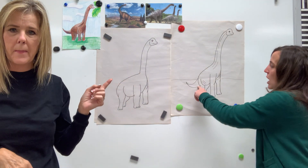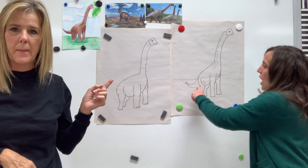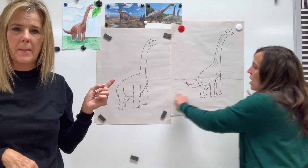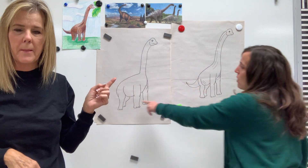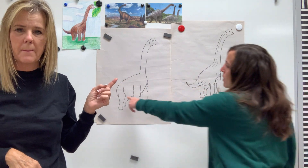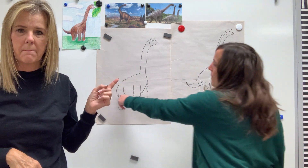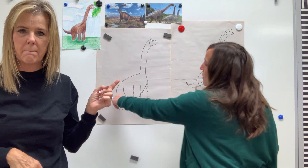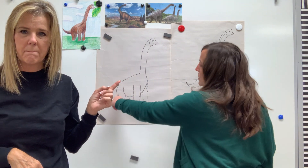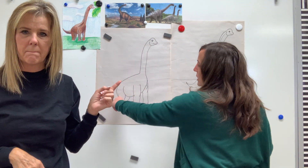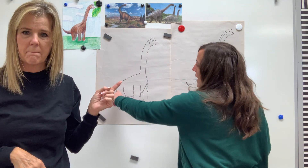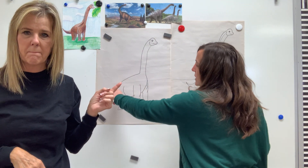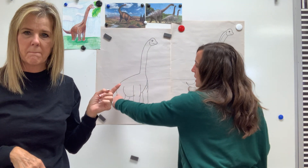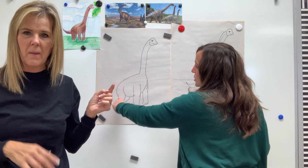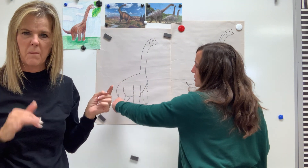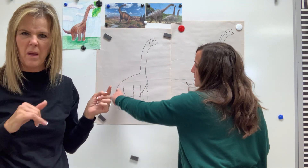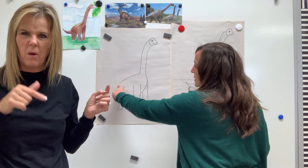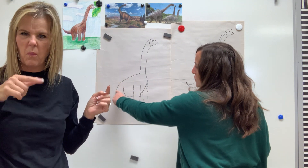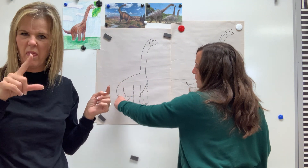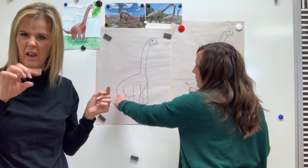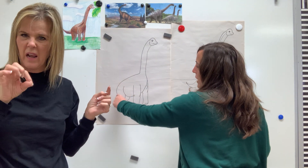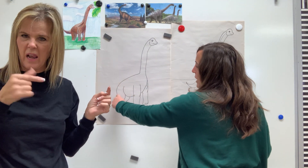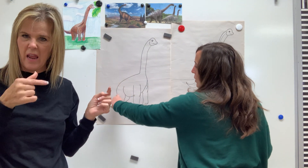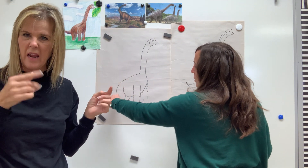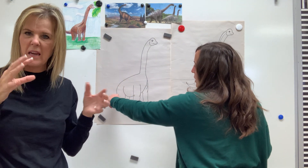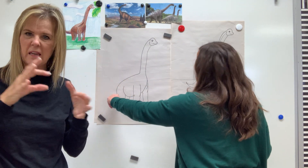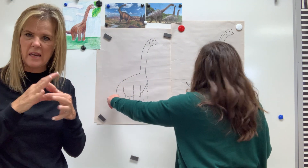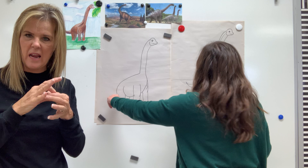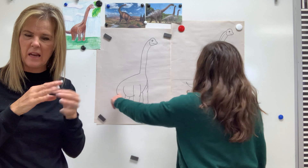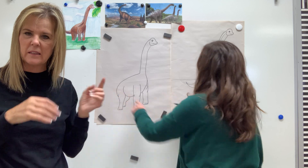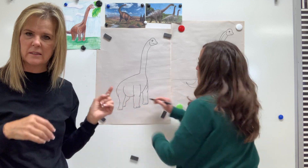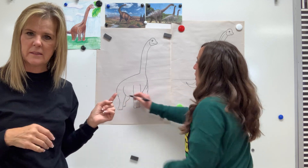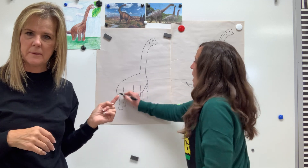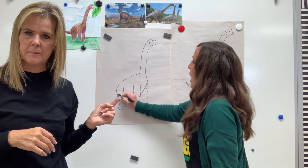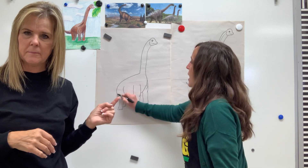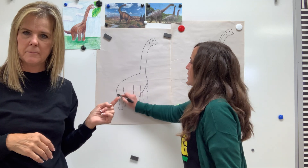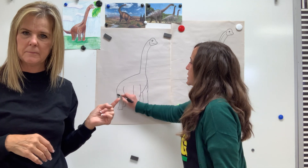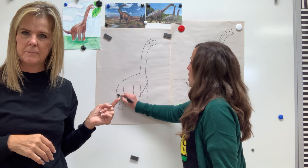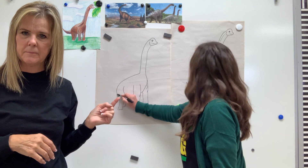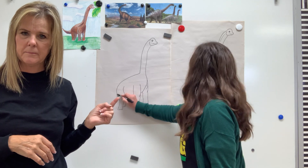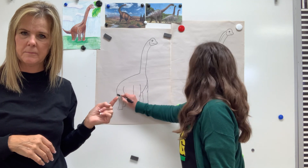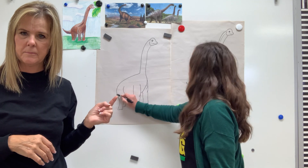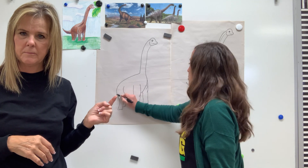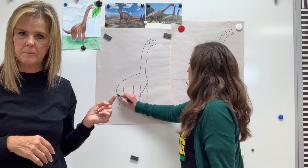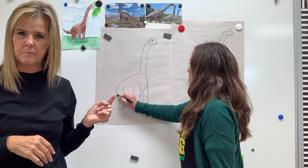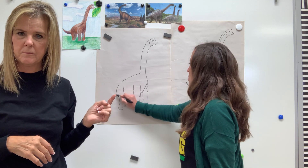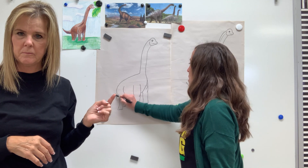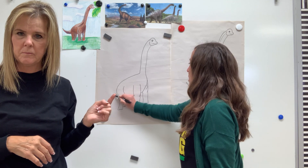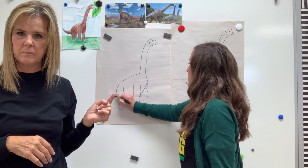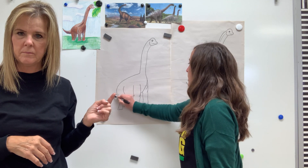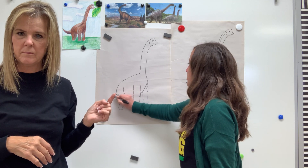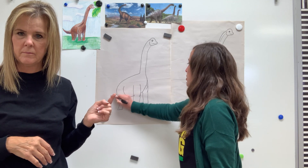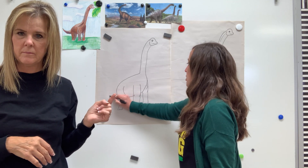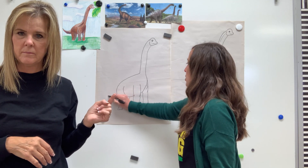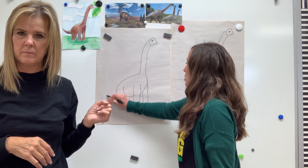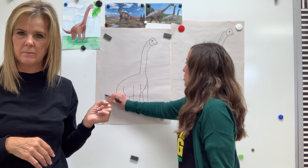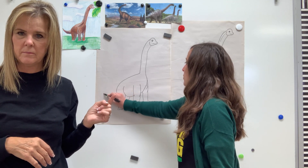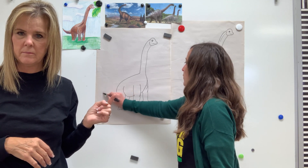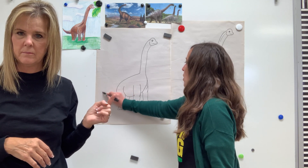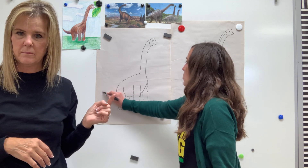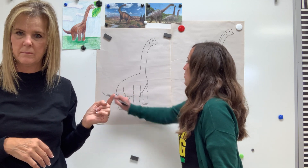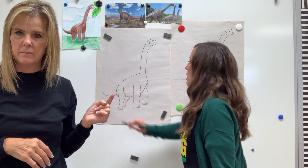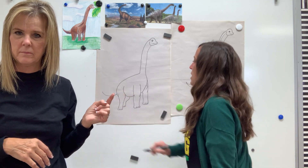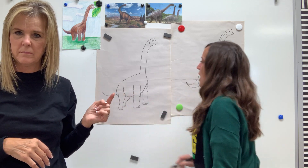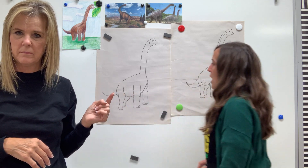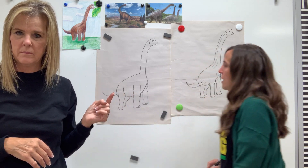start, about where the leg touches his rear right here. We're going to start there. And it's not going to be a super long line, and it's just going to